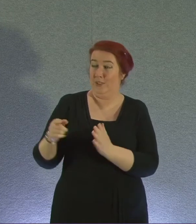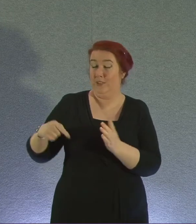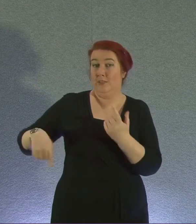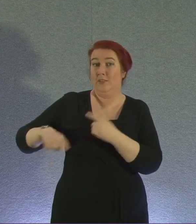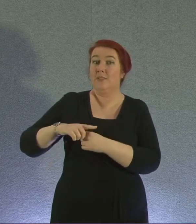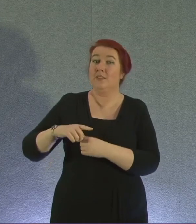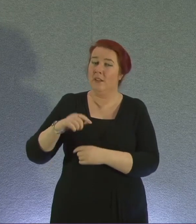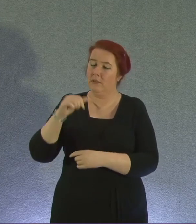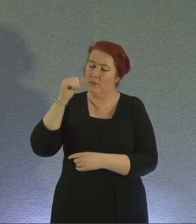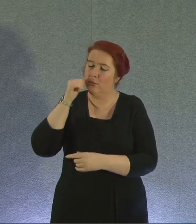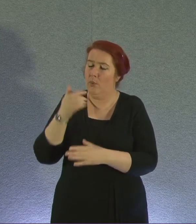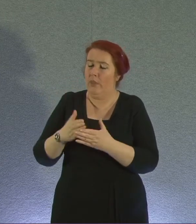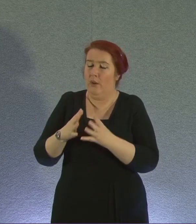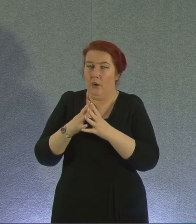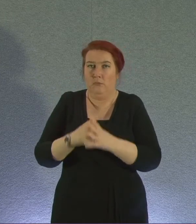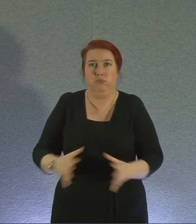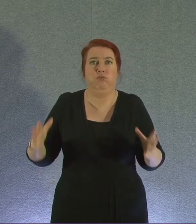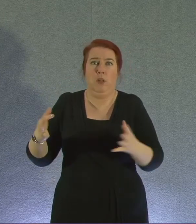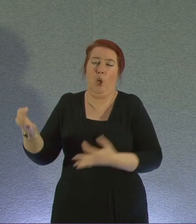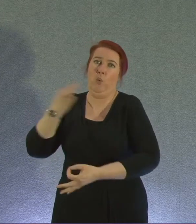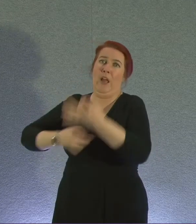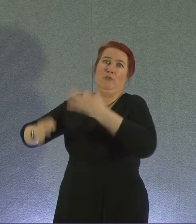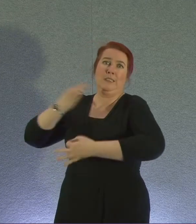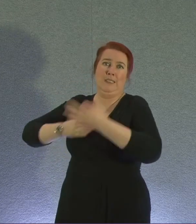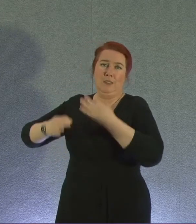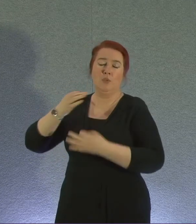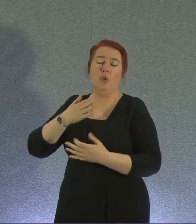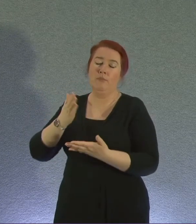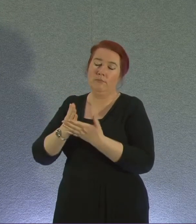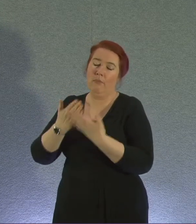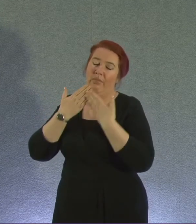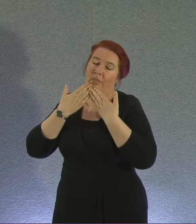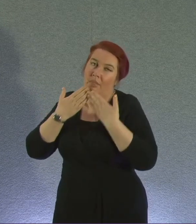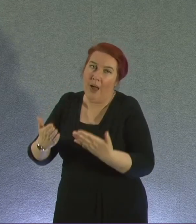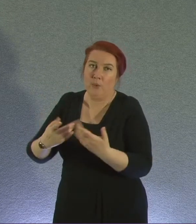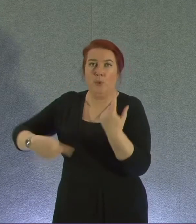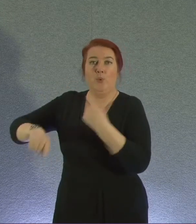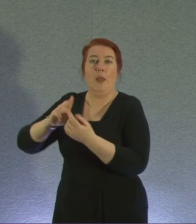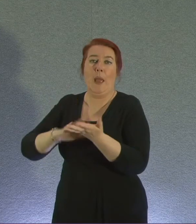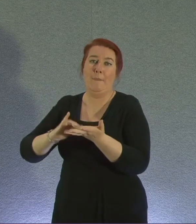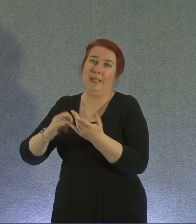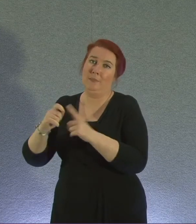with the enormous increase in inquiries, and I want to thank every single one of them.